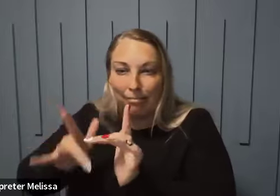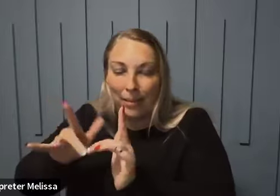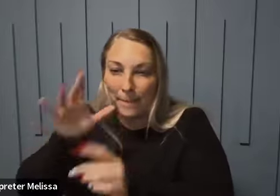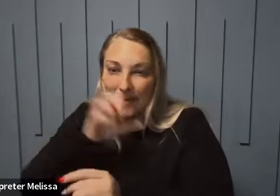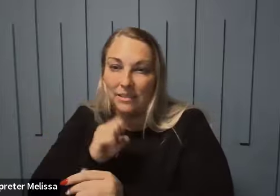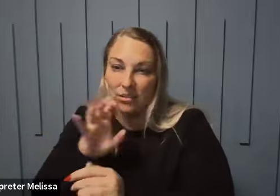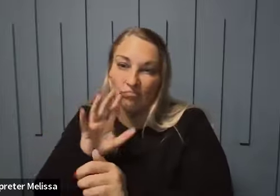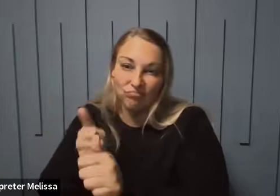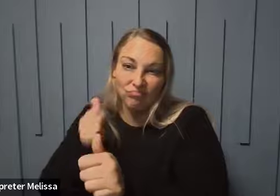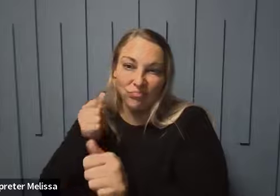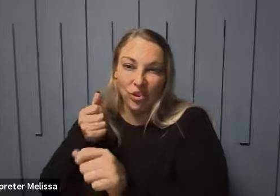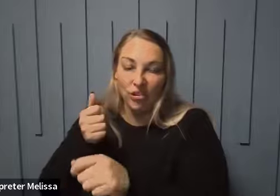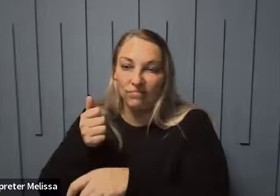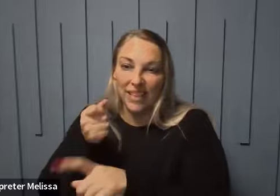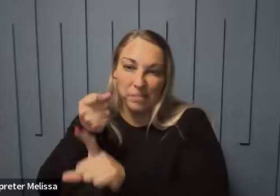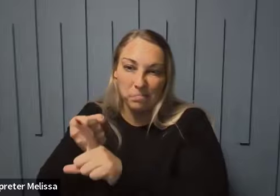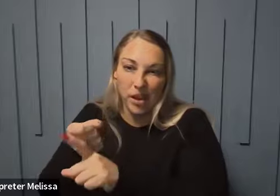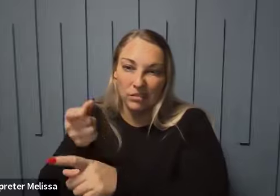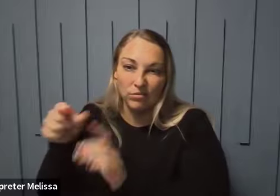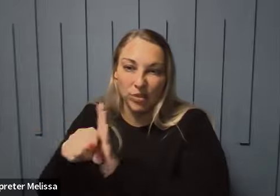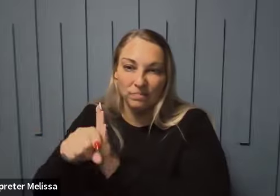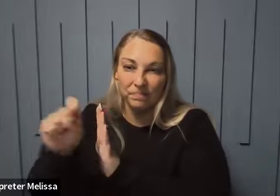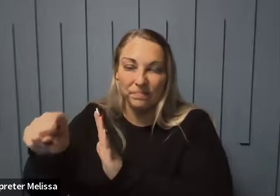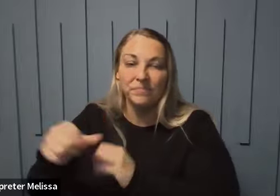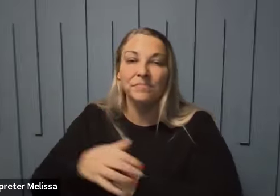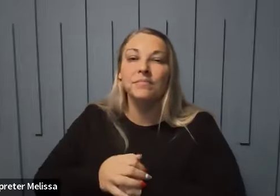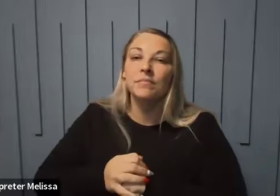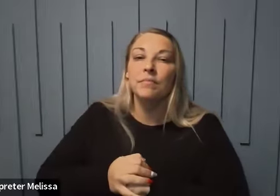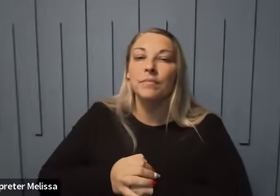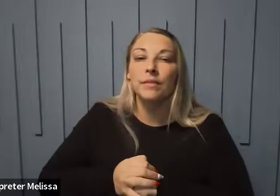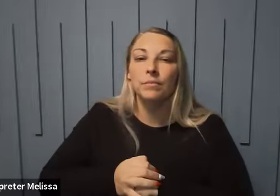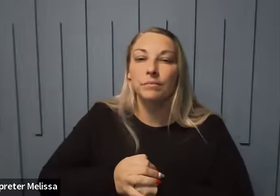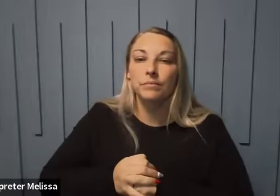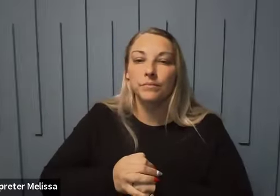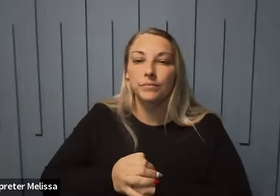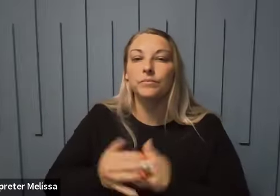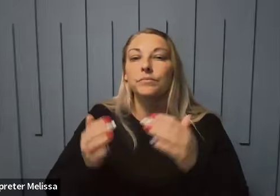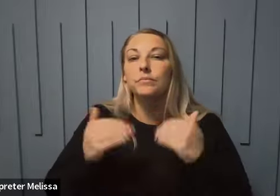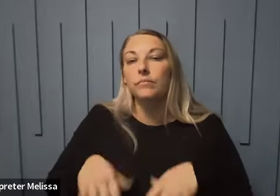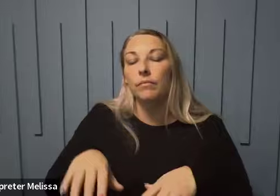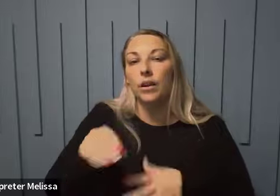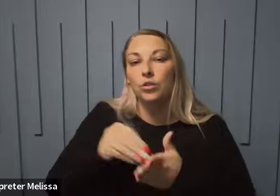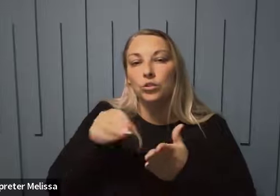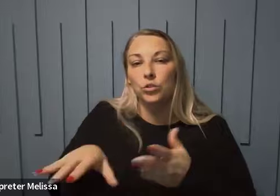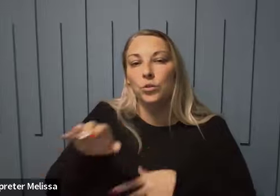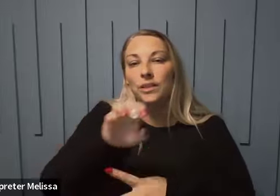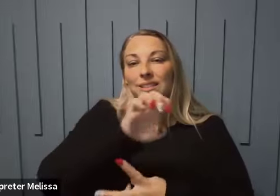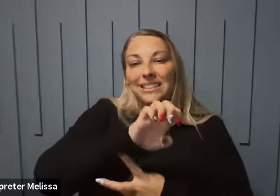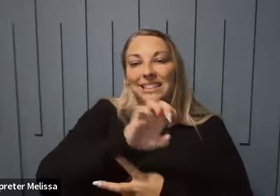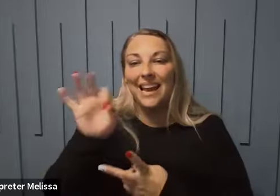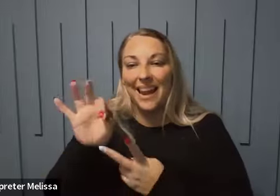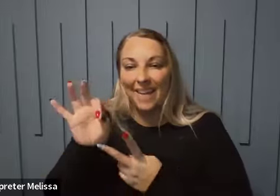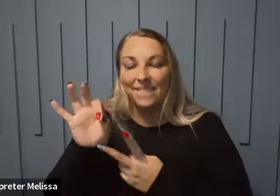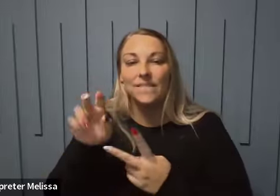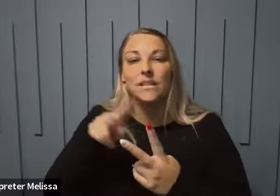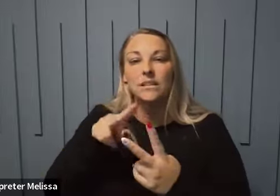Reading scores, these two students, I like to share them because they have both had Cute American English in their educational programming